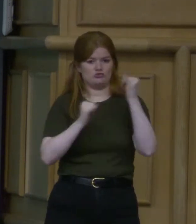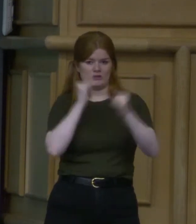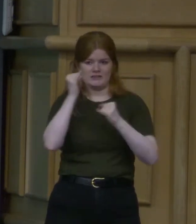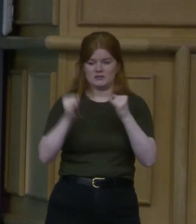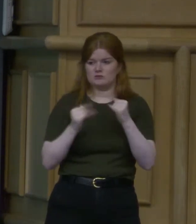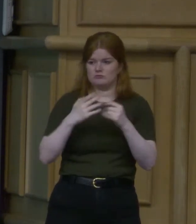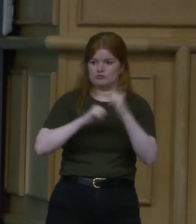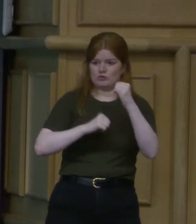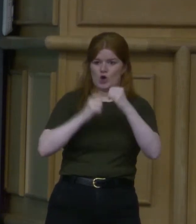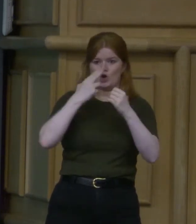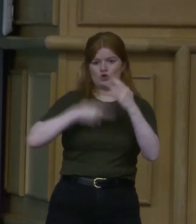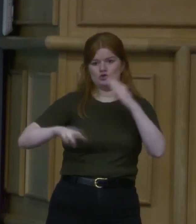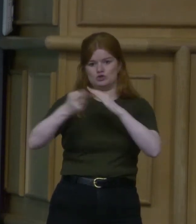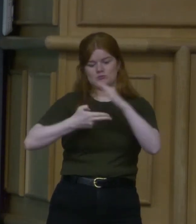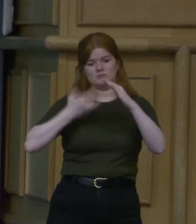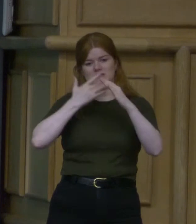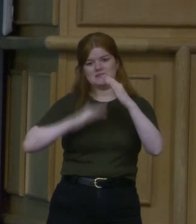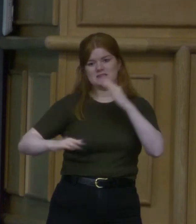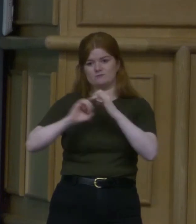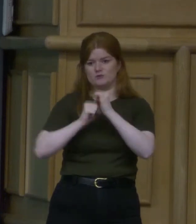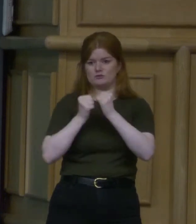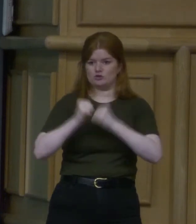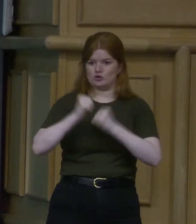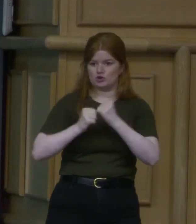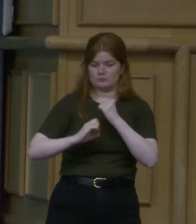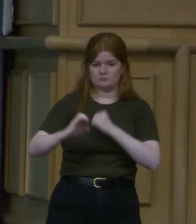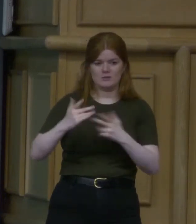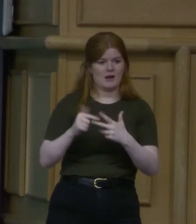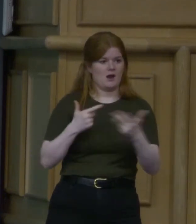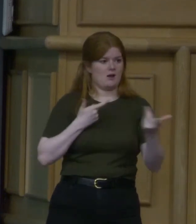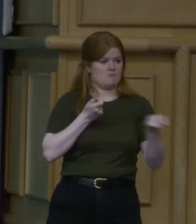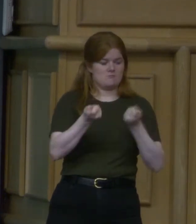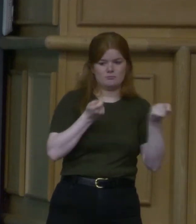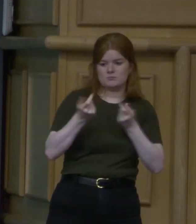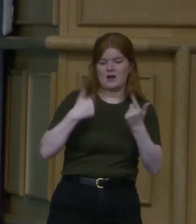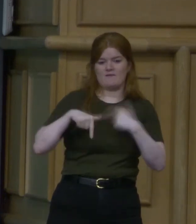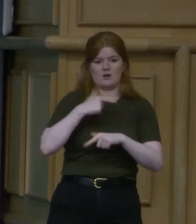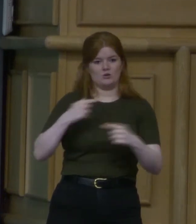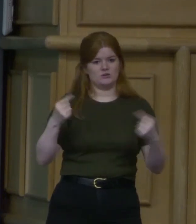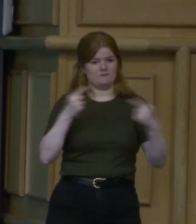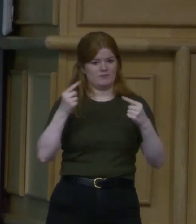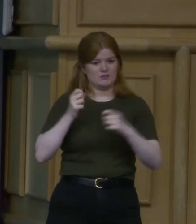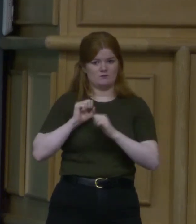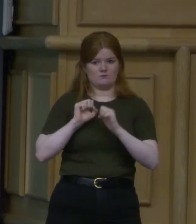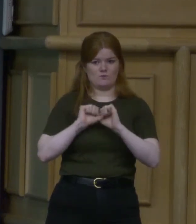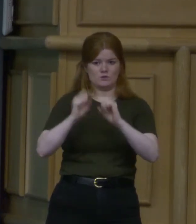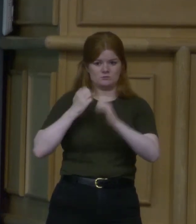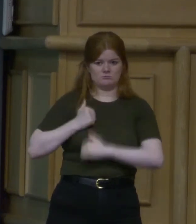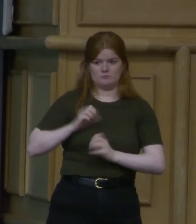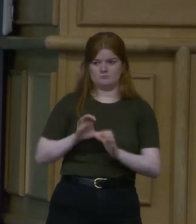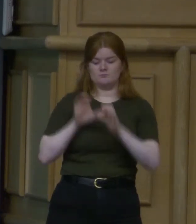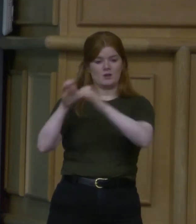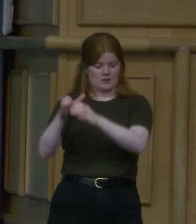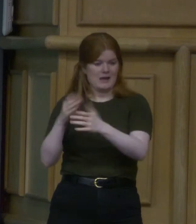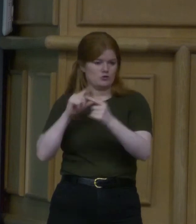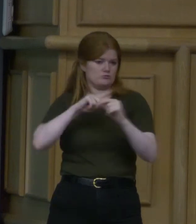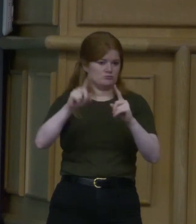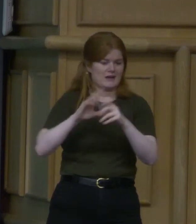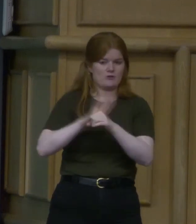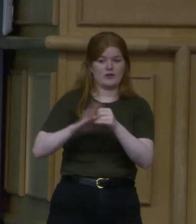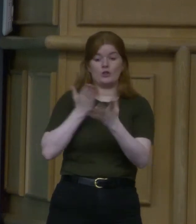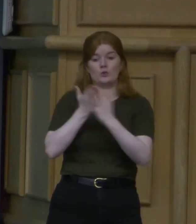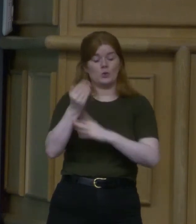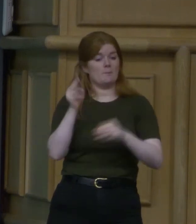undersea infrastructure, the interoperability of our defence forces, and other important areas through the Partnership for Peace